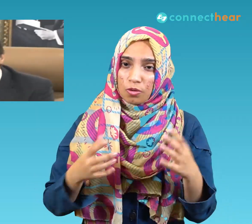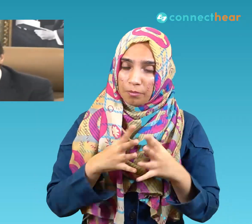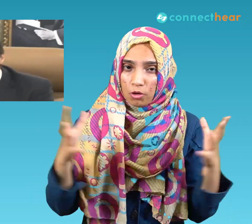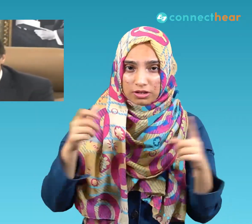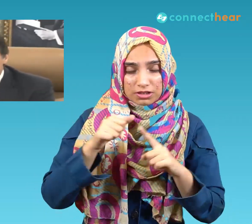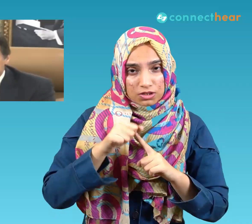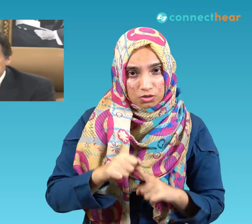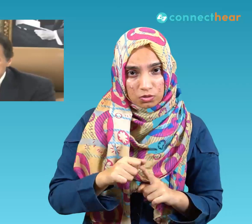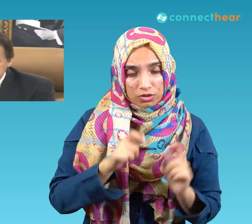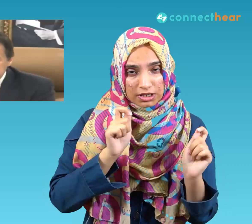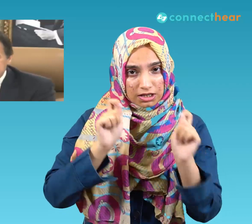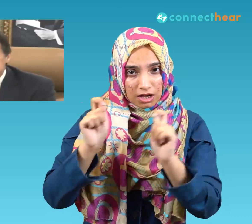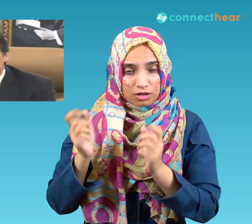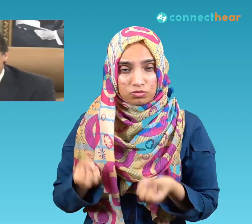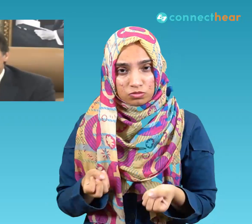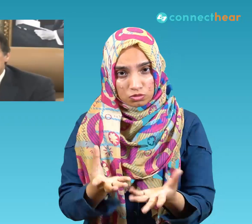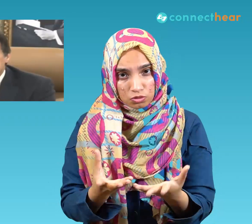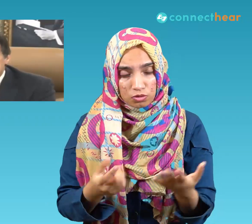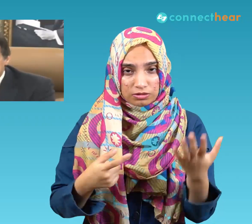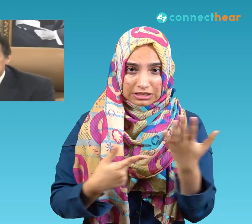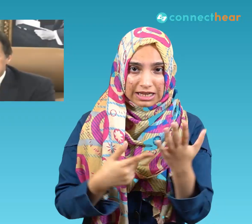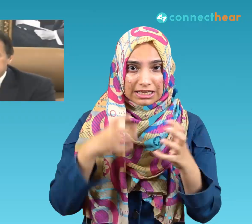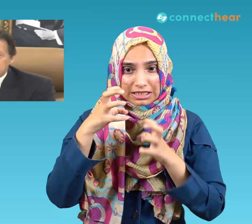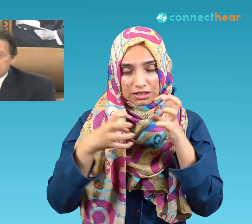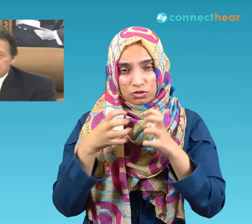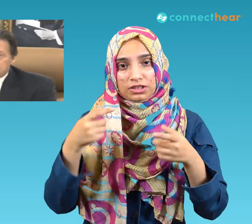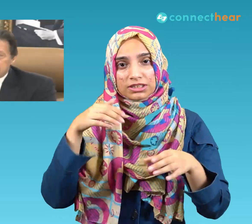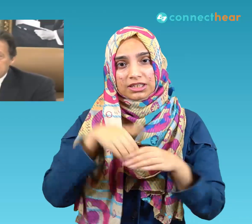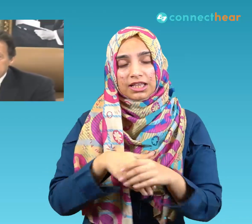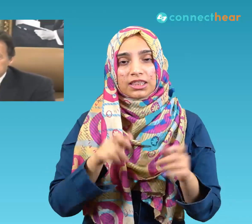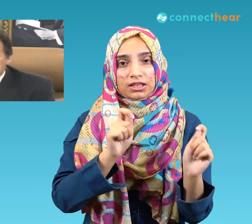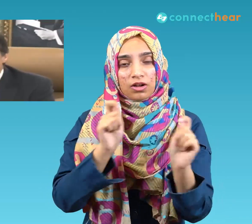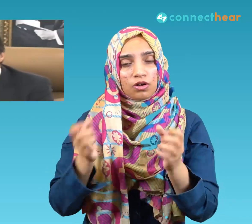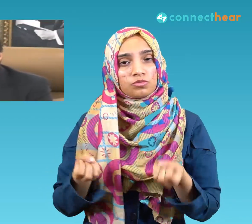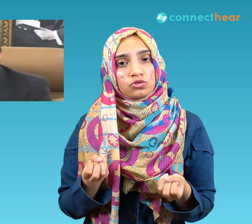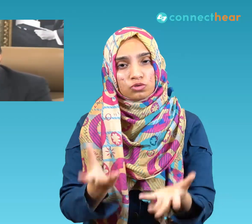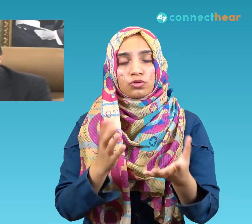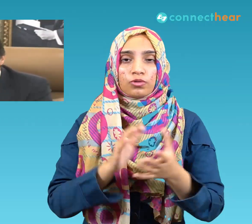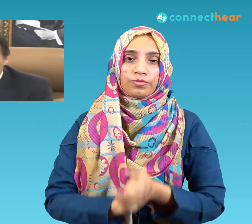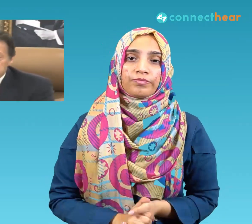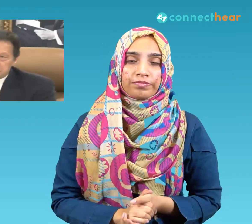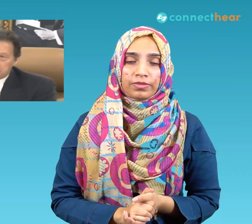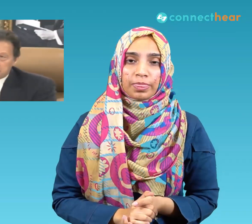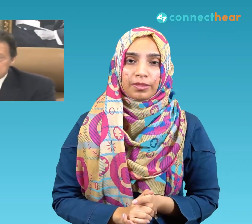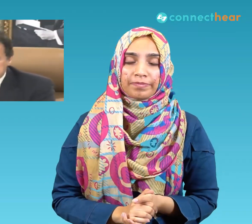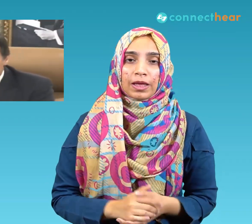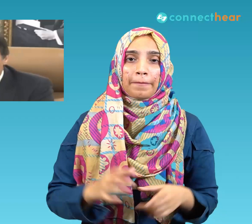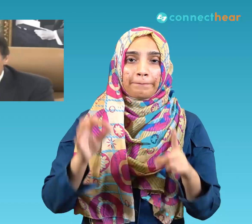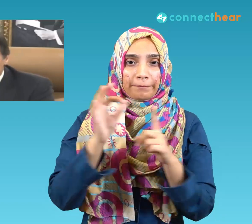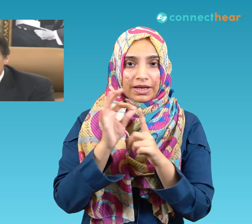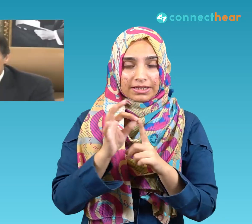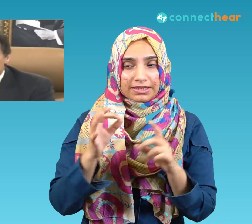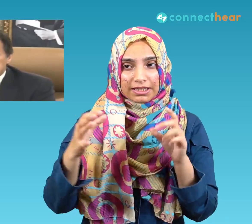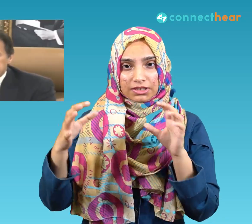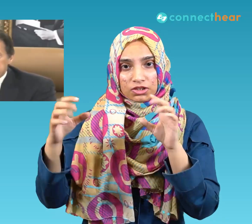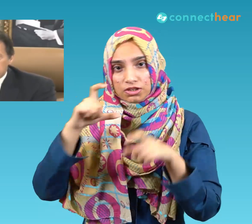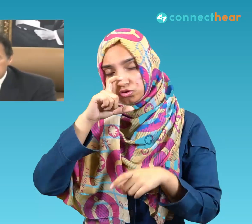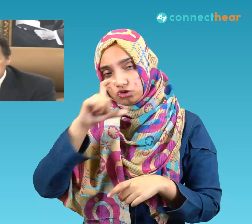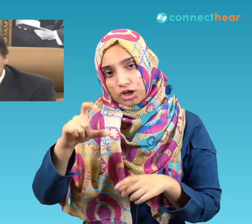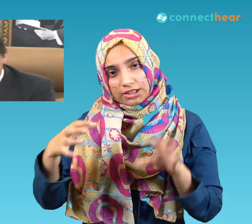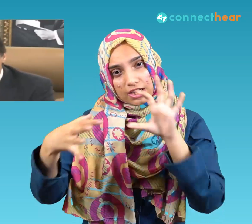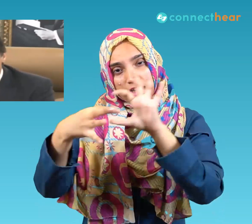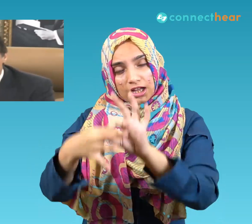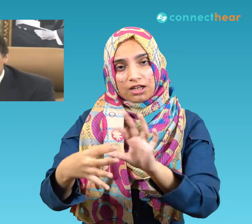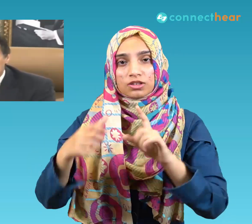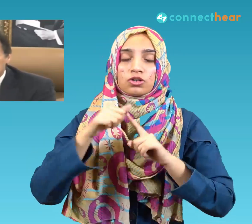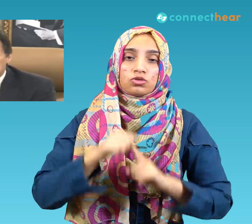of CPEC. But mainly it is about connectivity. It connects Pakistan to China, which is one of the biggest markets. It is